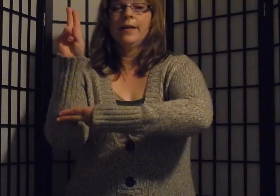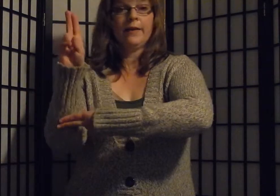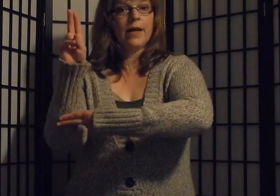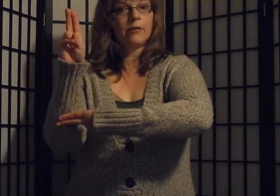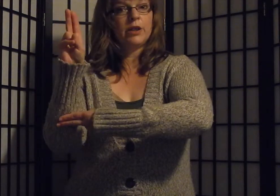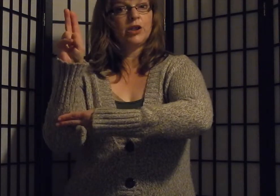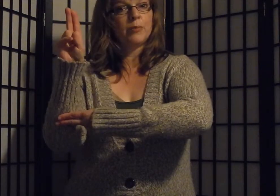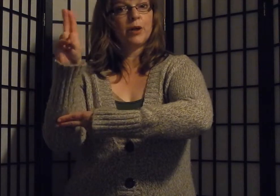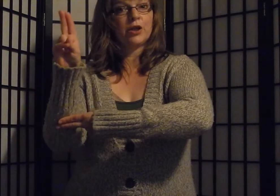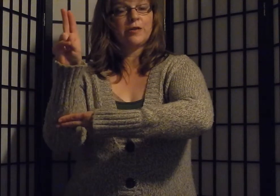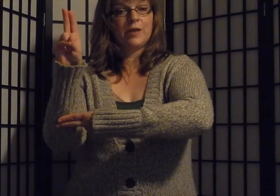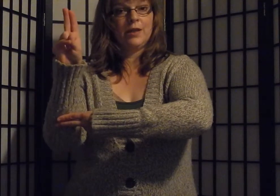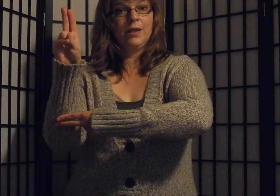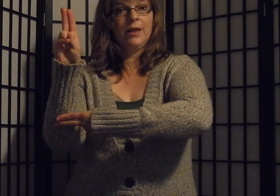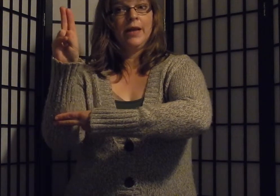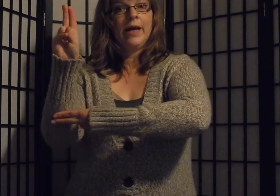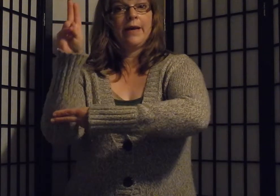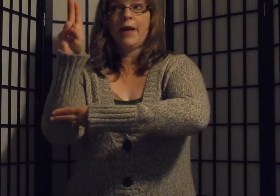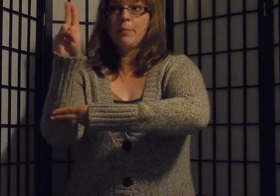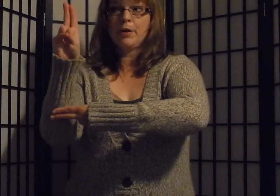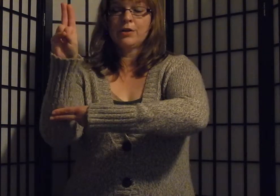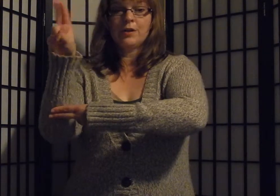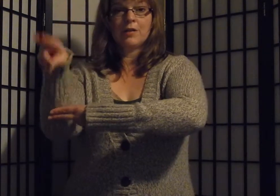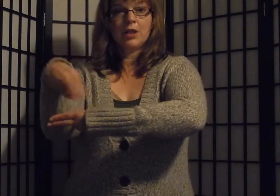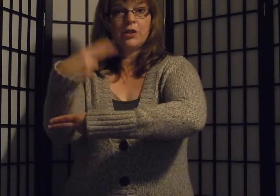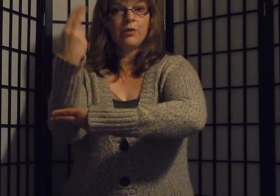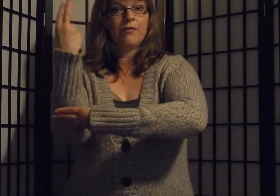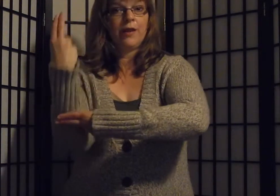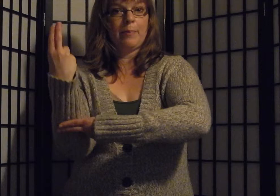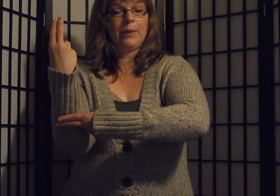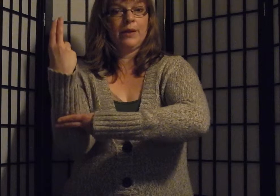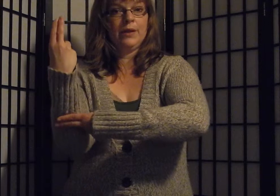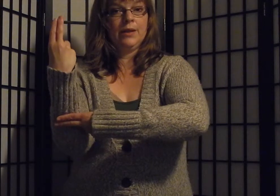The other one is your person, and that person's going to do a flip.